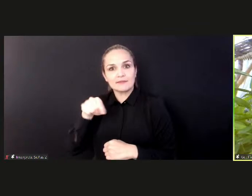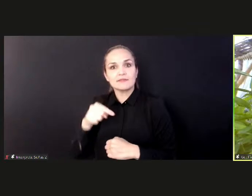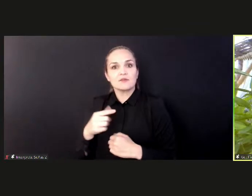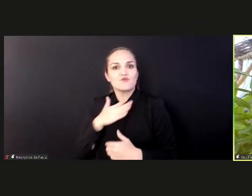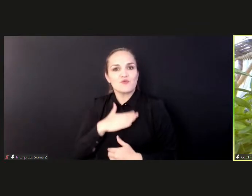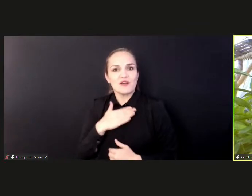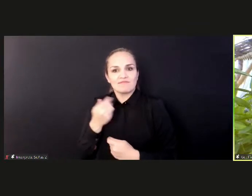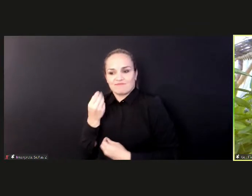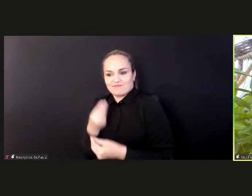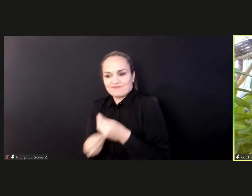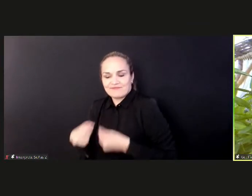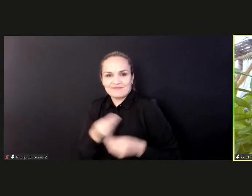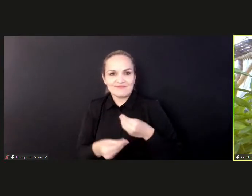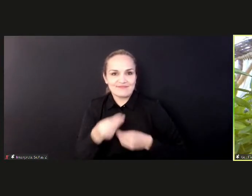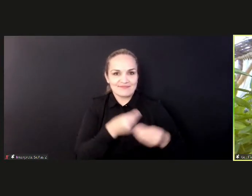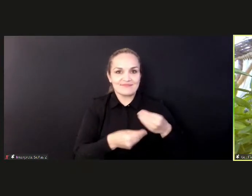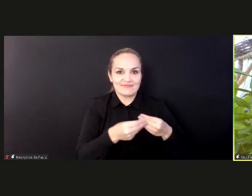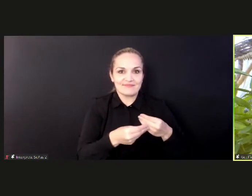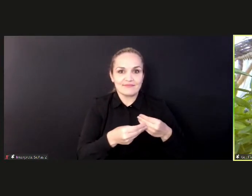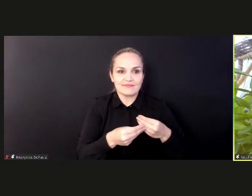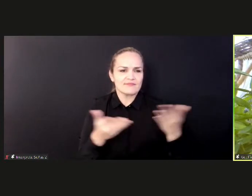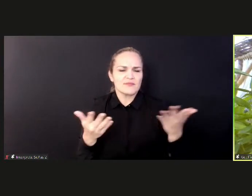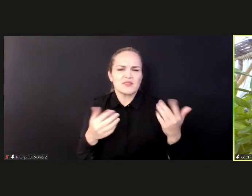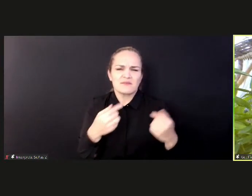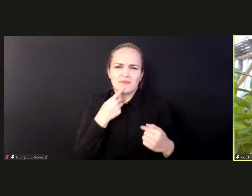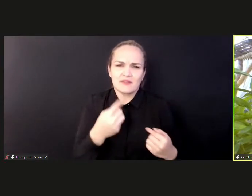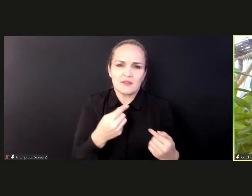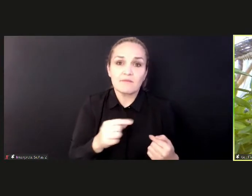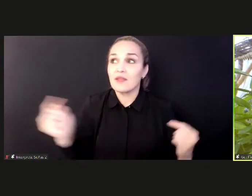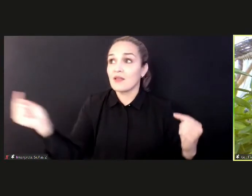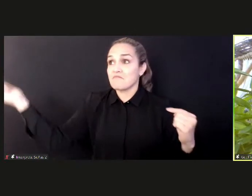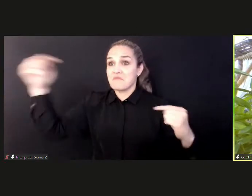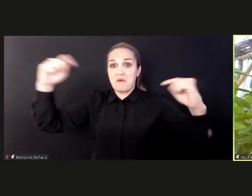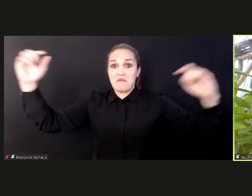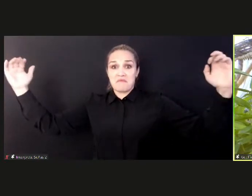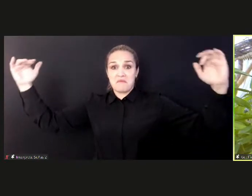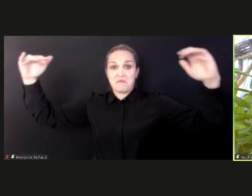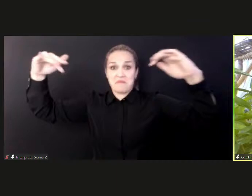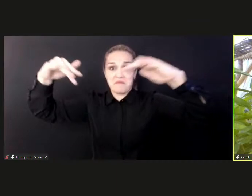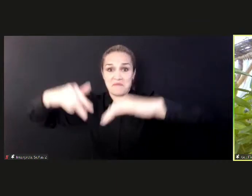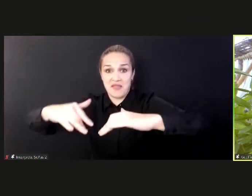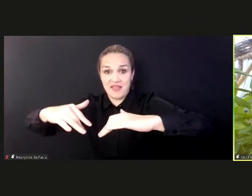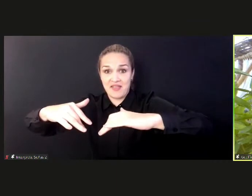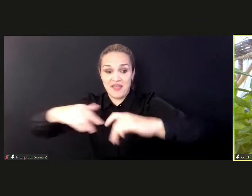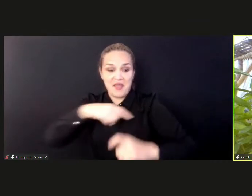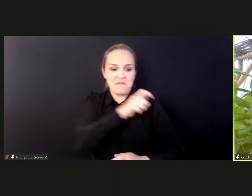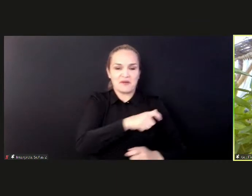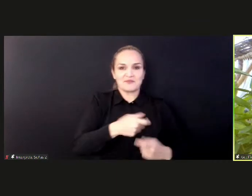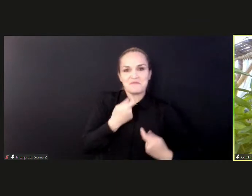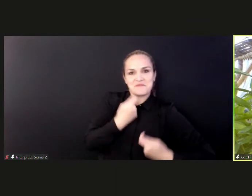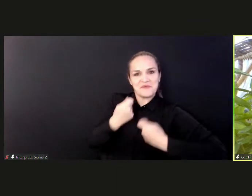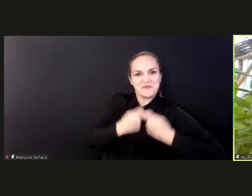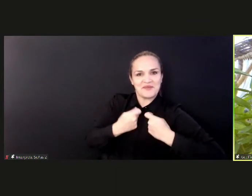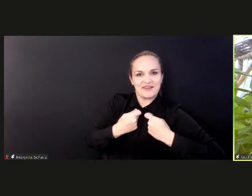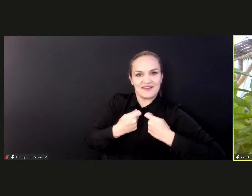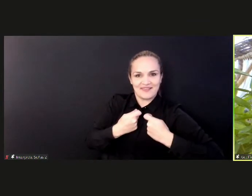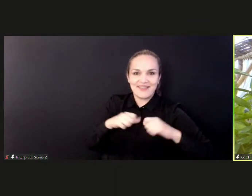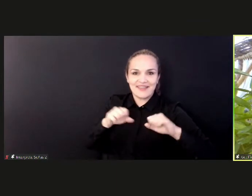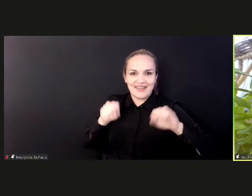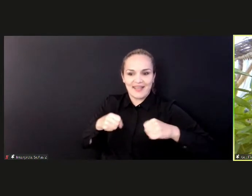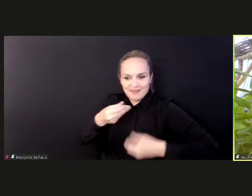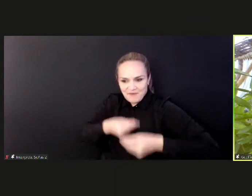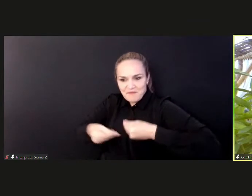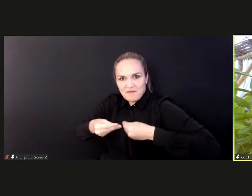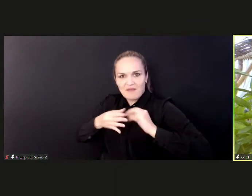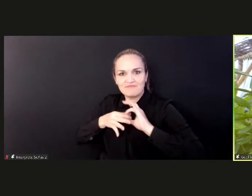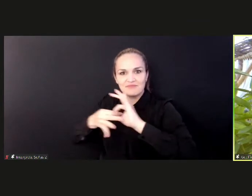to an increase in trade and not vice versa. So to talk about the Continental Free Trade Area, it will be important that we start talking about tourism, and of course, encouraging